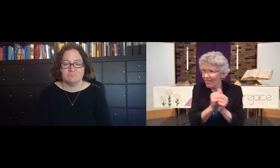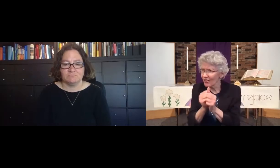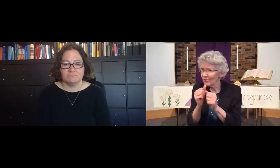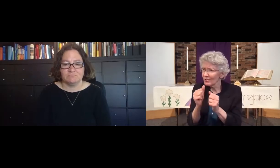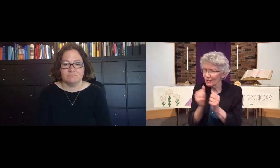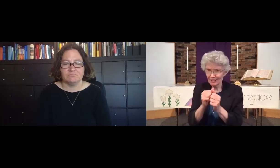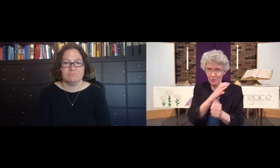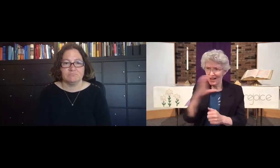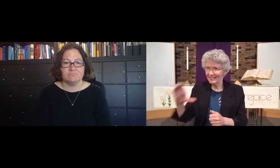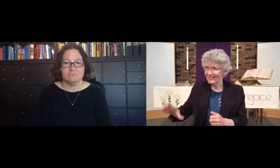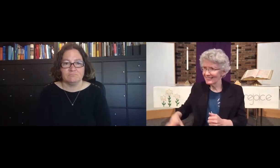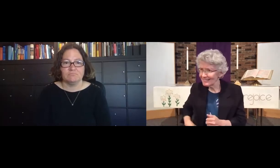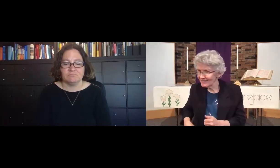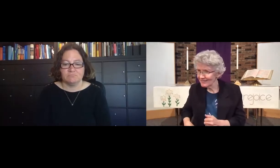alive together with Christ.